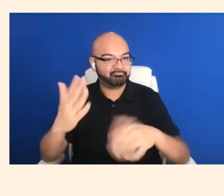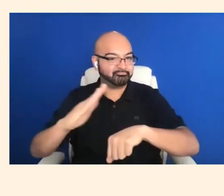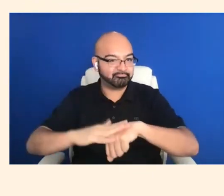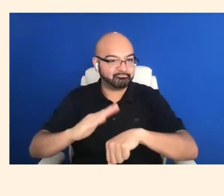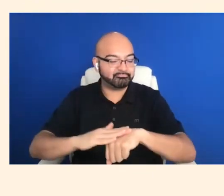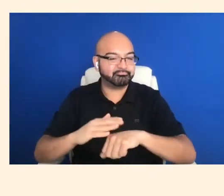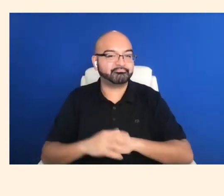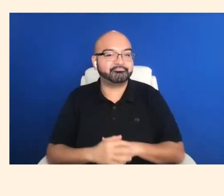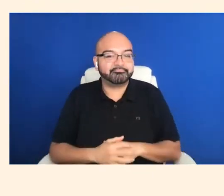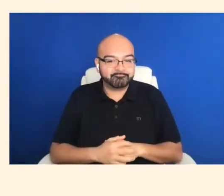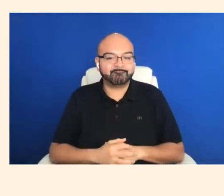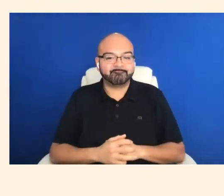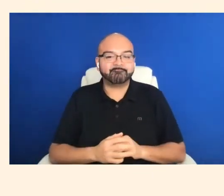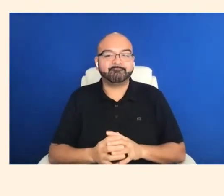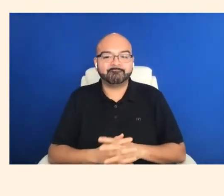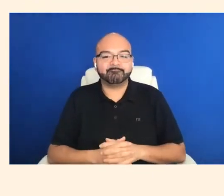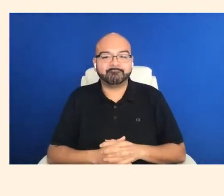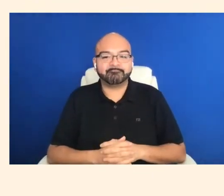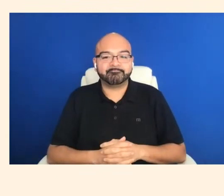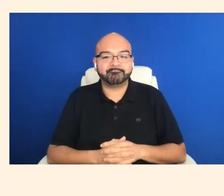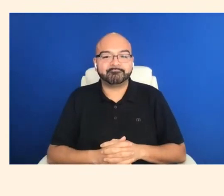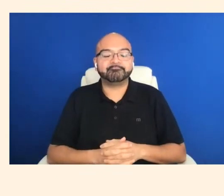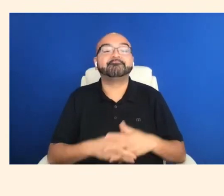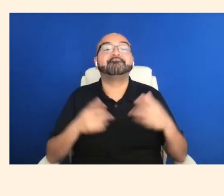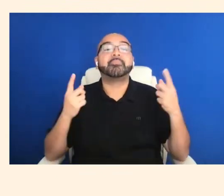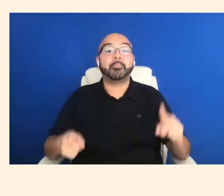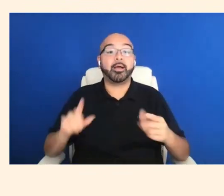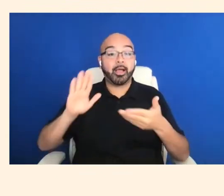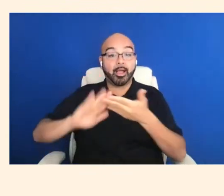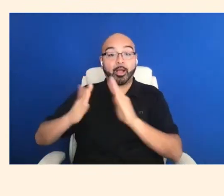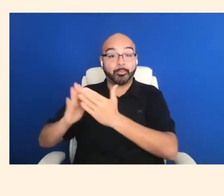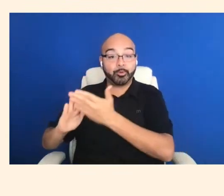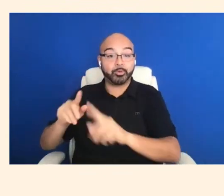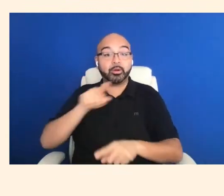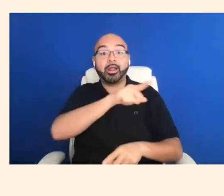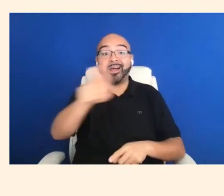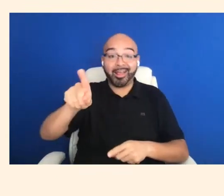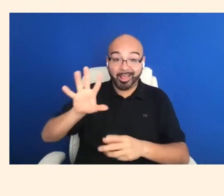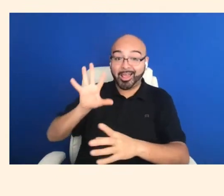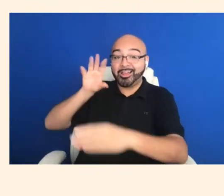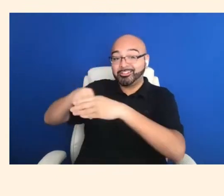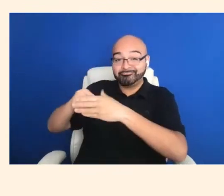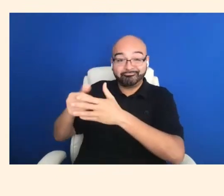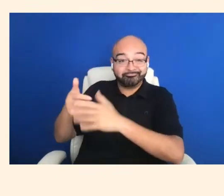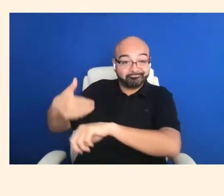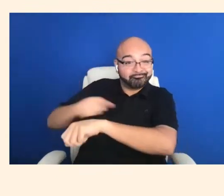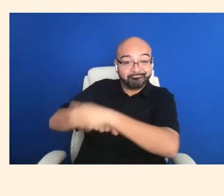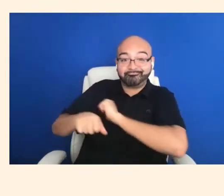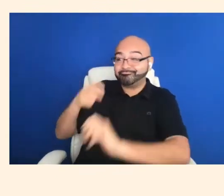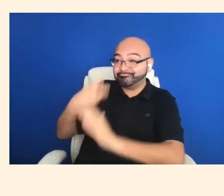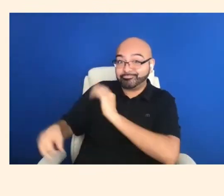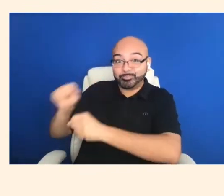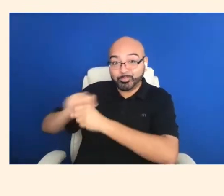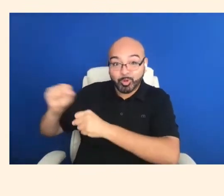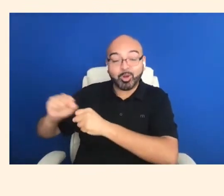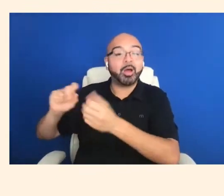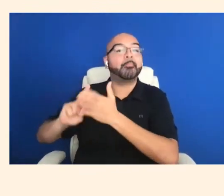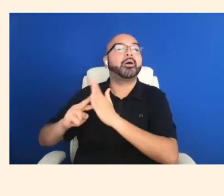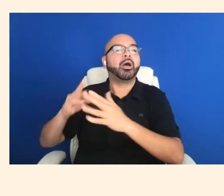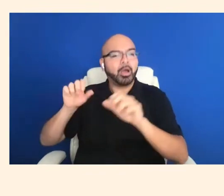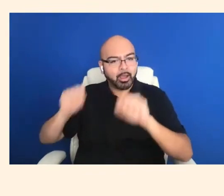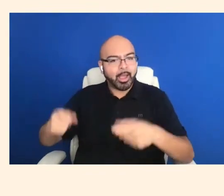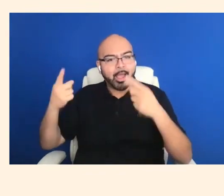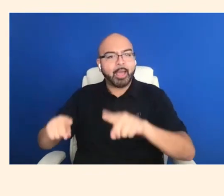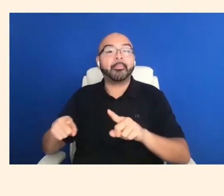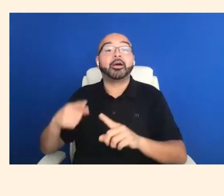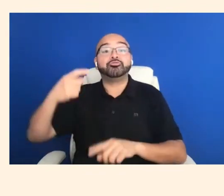When you do the work in community, you are subject to being re traumatized and re triggered over and over and over